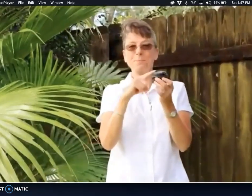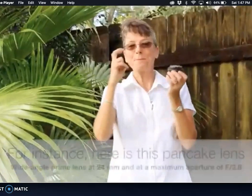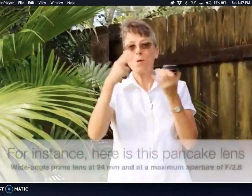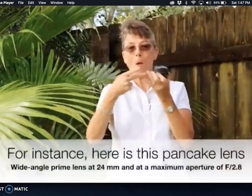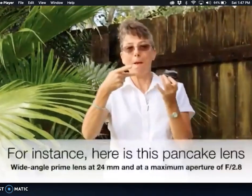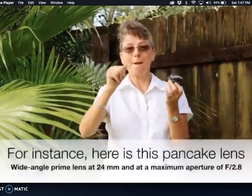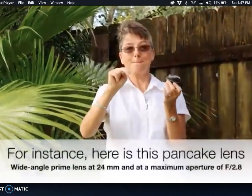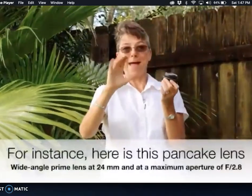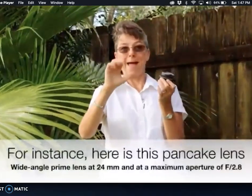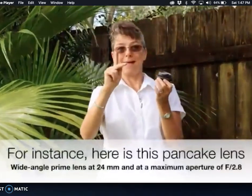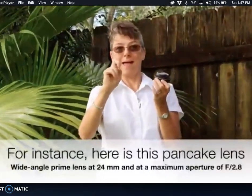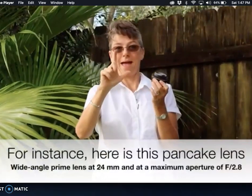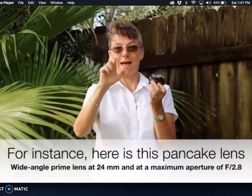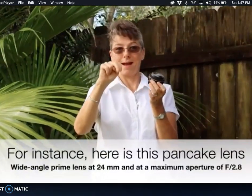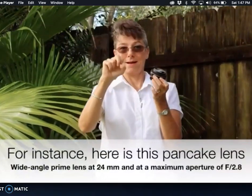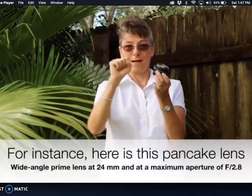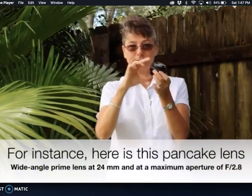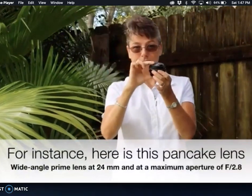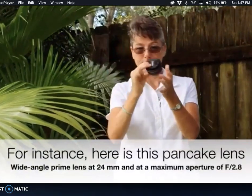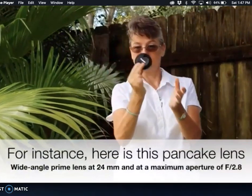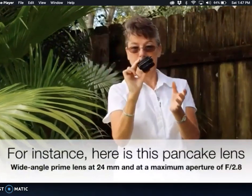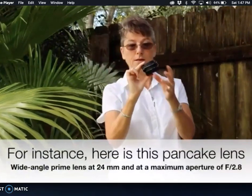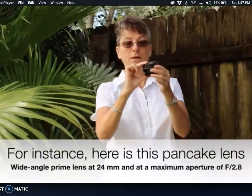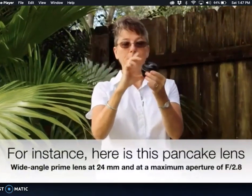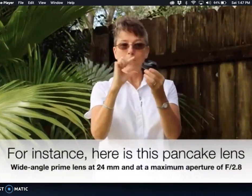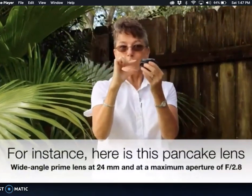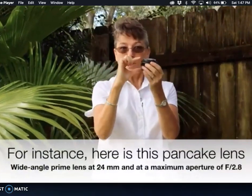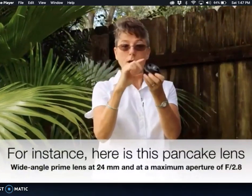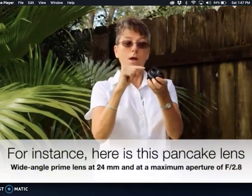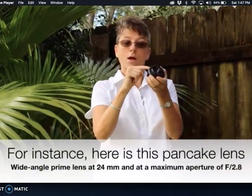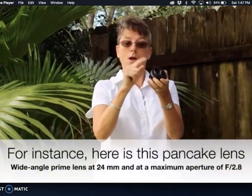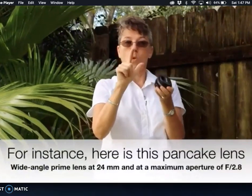It also means you can use different types of lenses. So this is called a pancake lens.